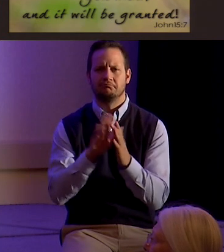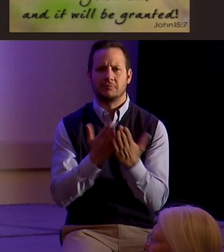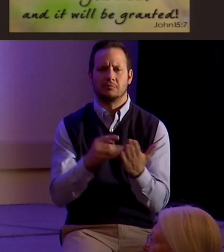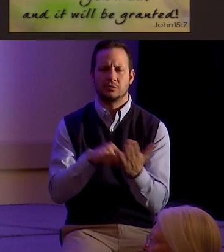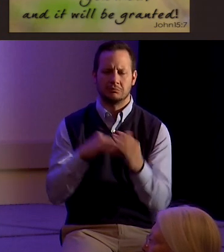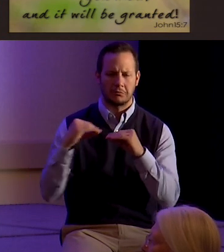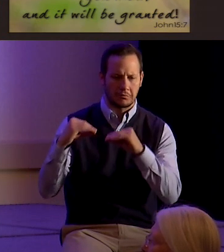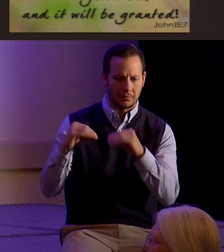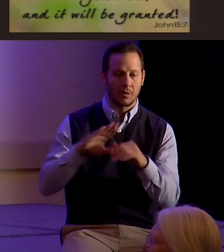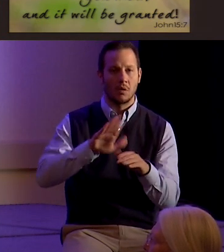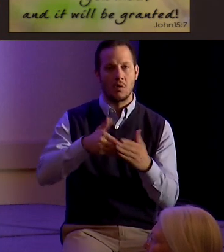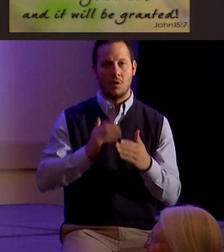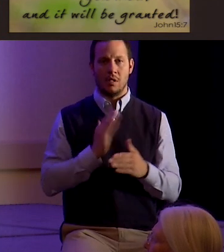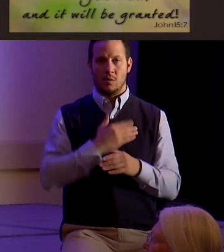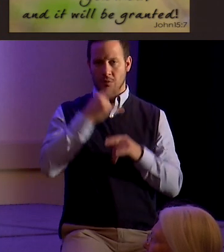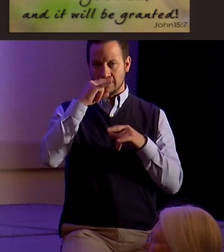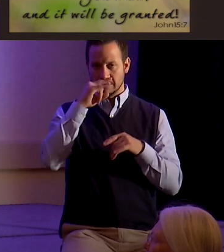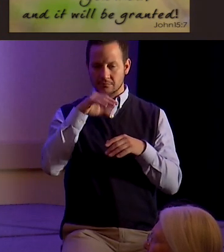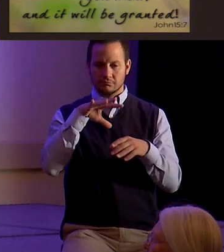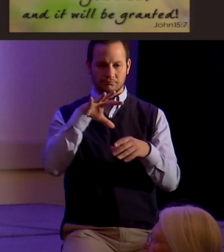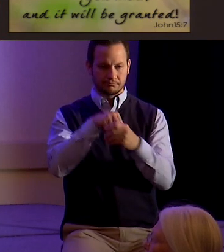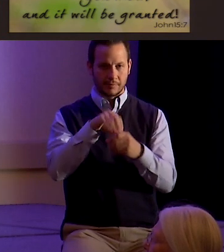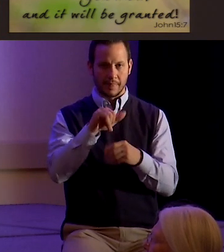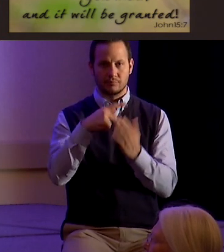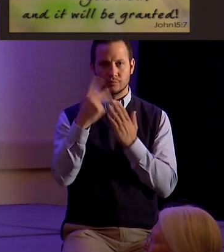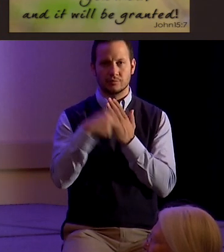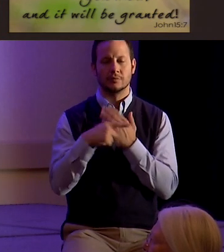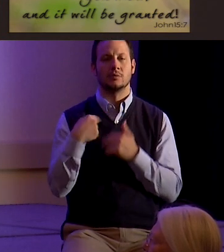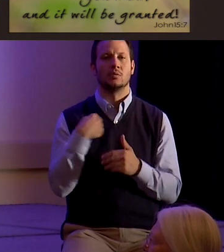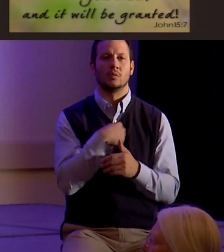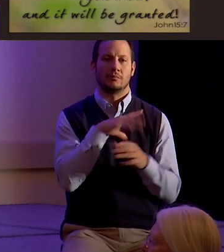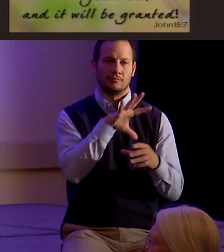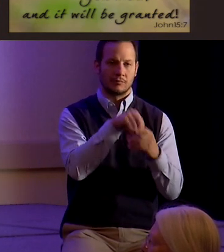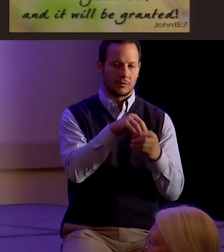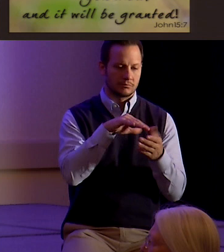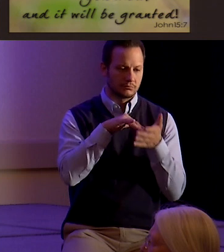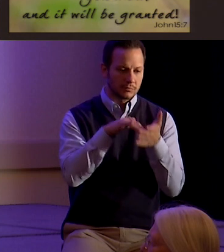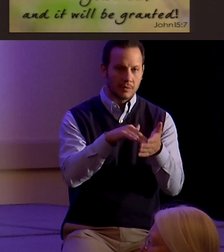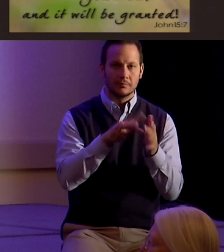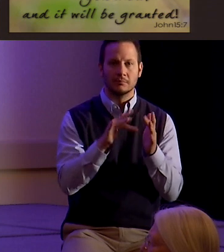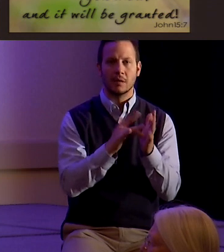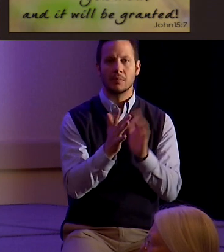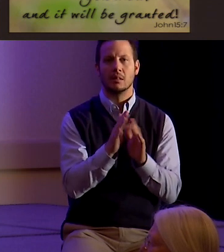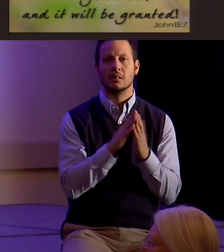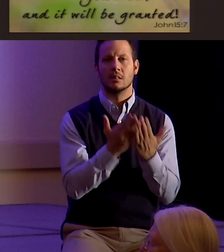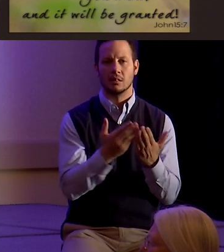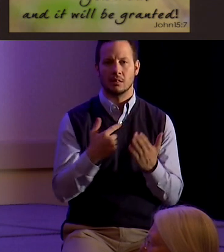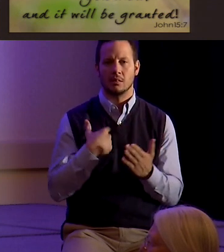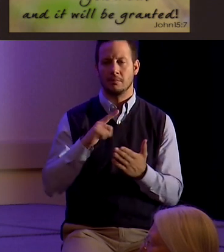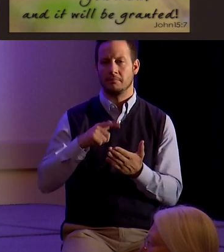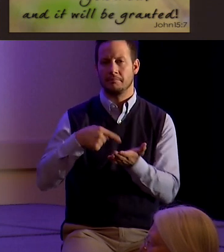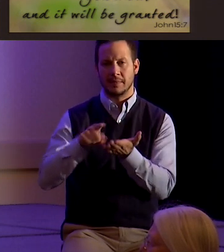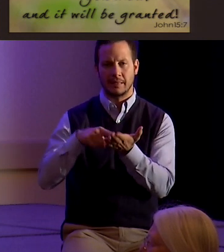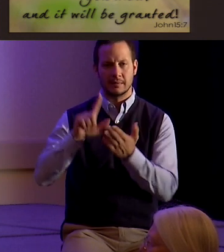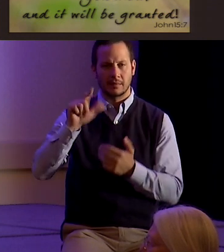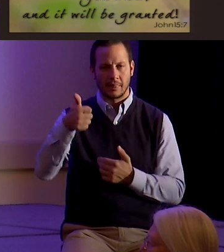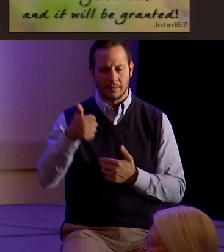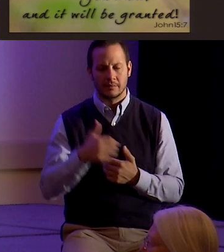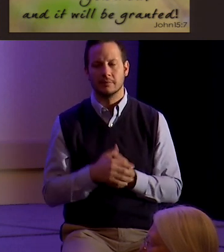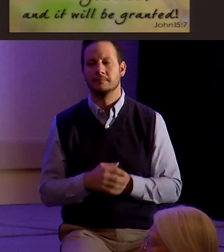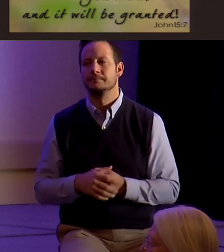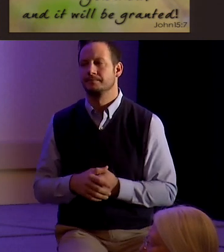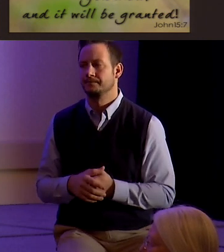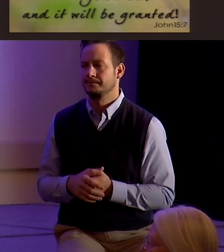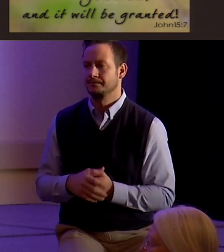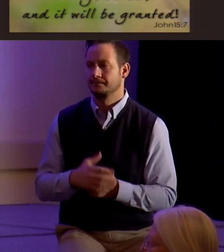All of our kids were in Awanas. We did Bible studies. We tithed. everything. My